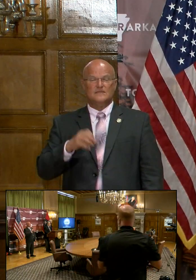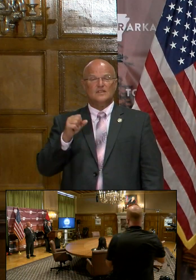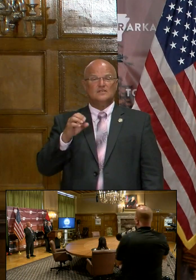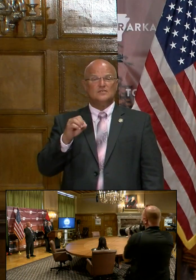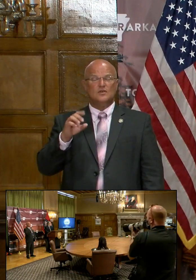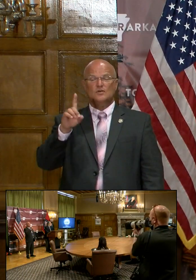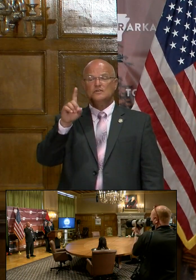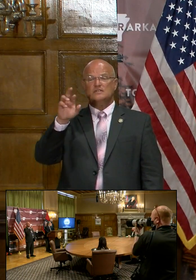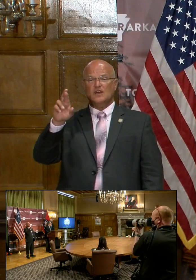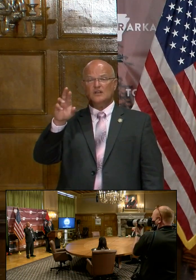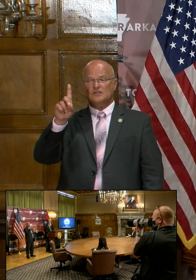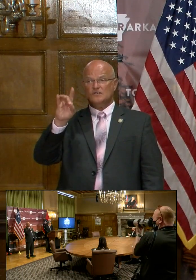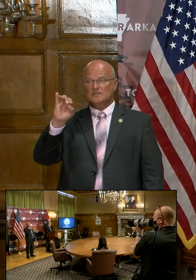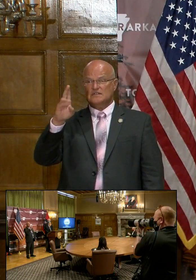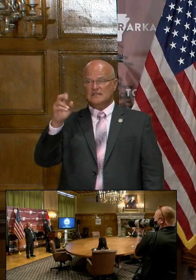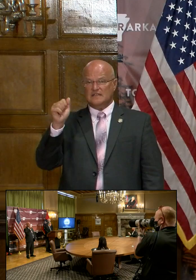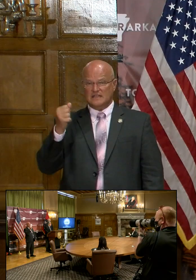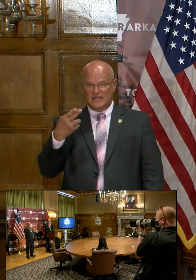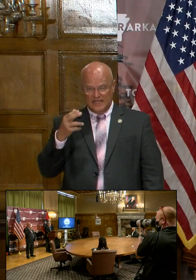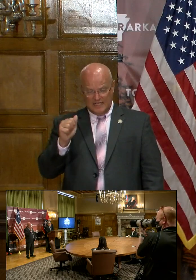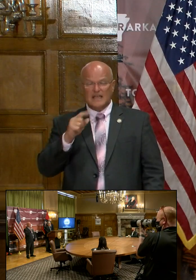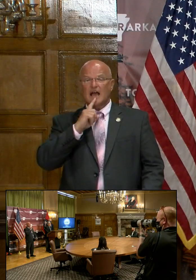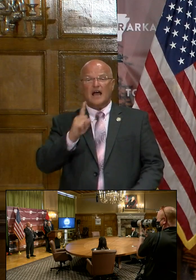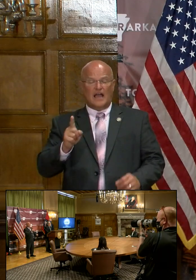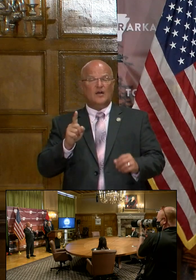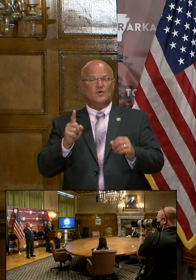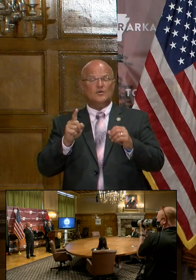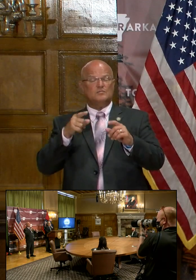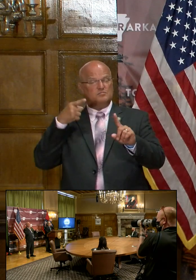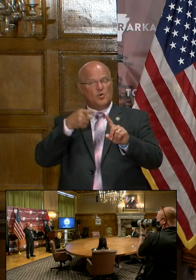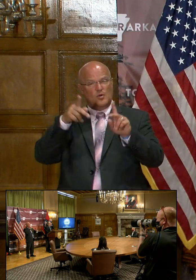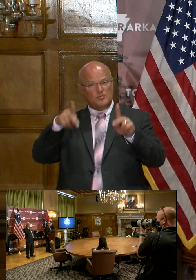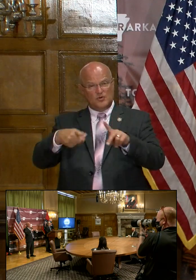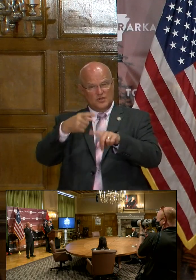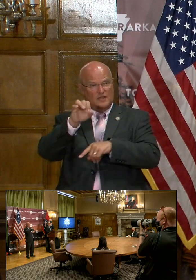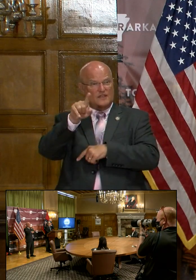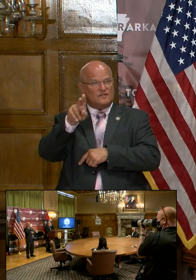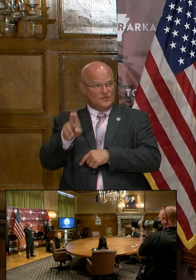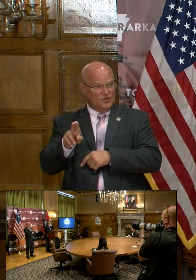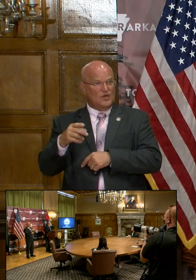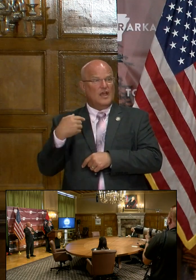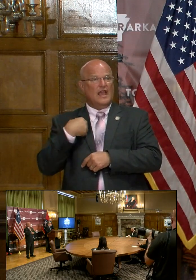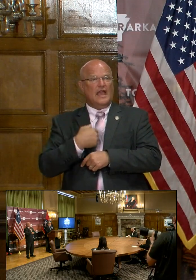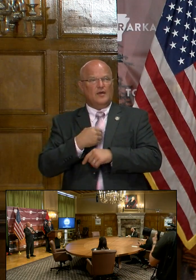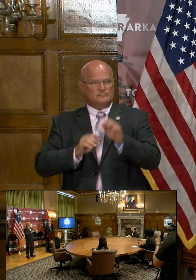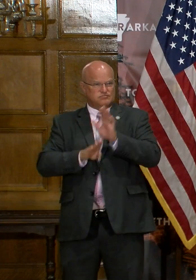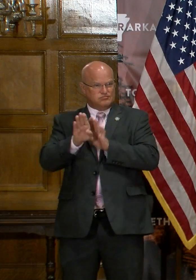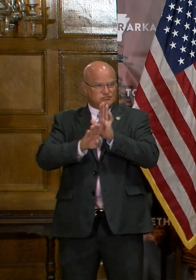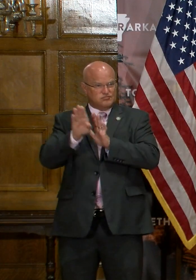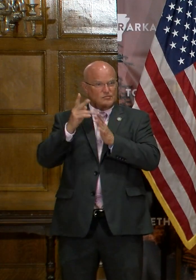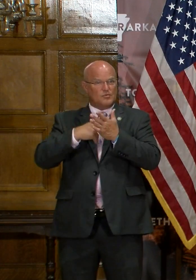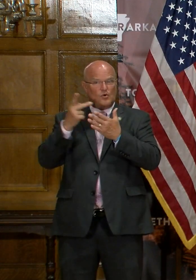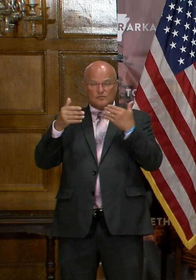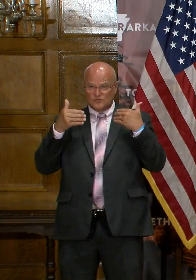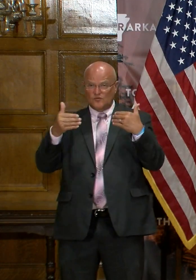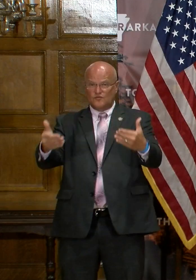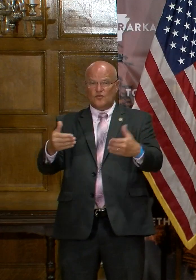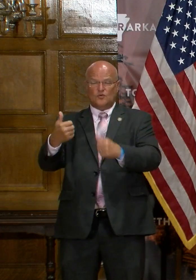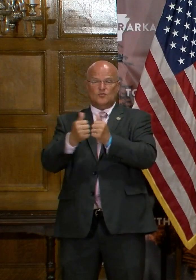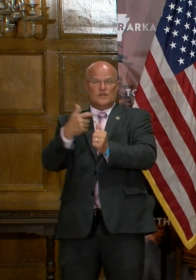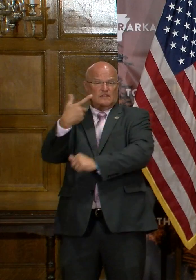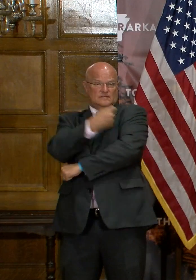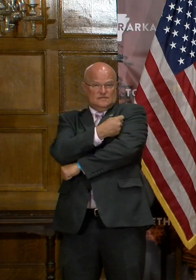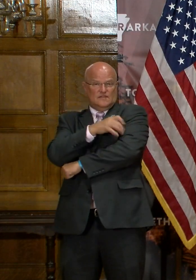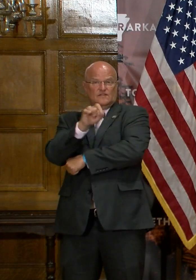So Dr. Dillahay is our point person on vaccines. We are ramping up on this. We're developing our program to go forward on the